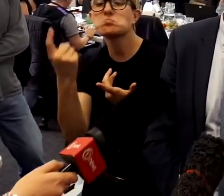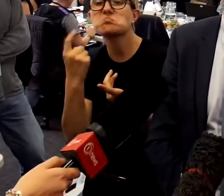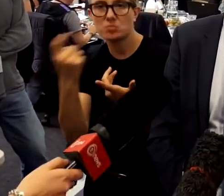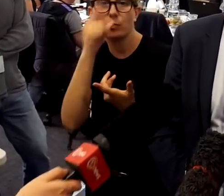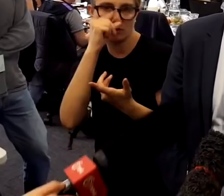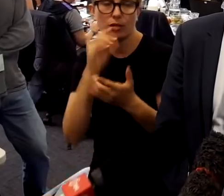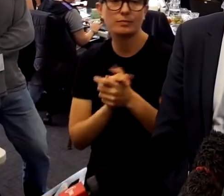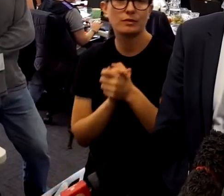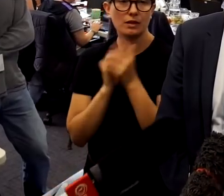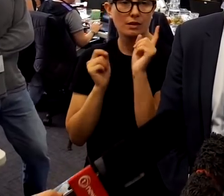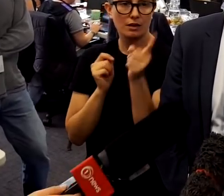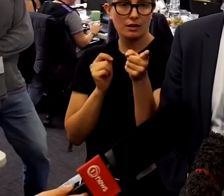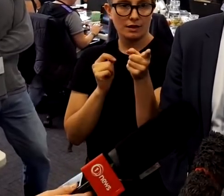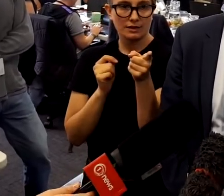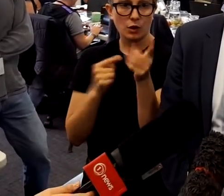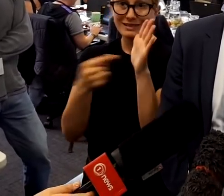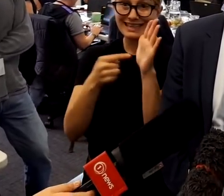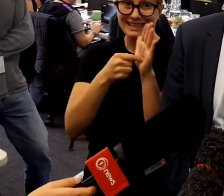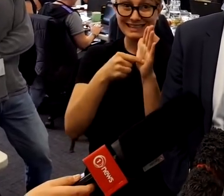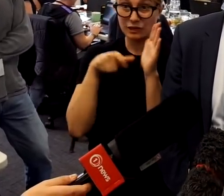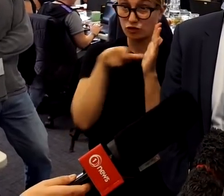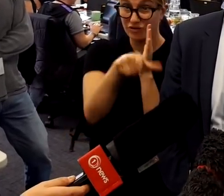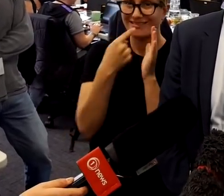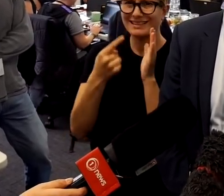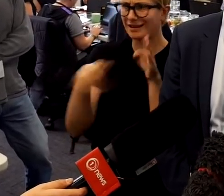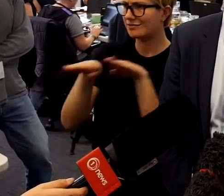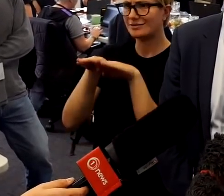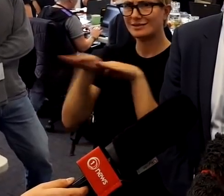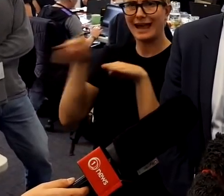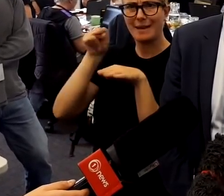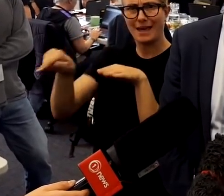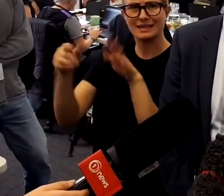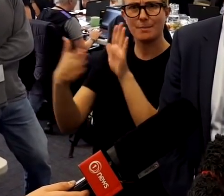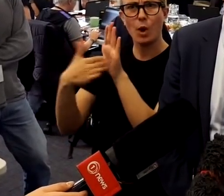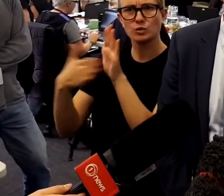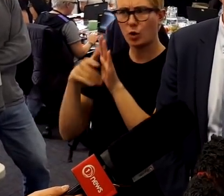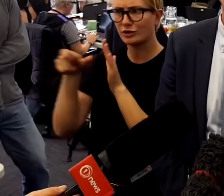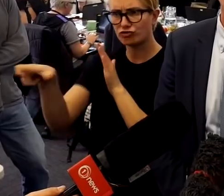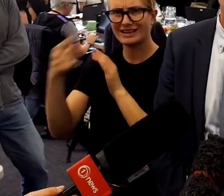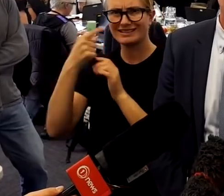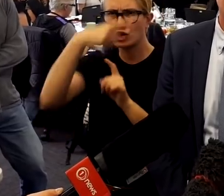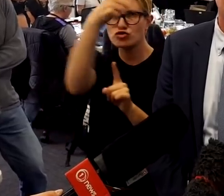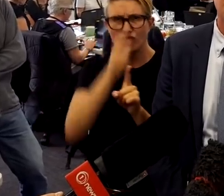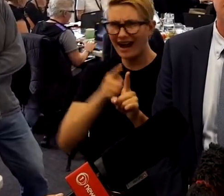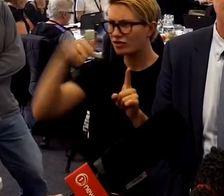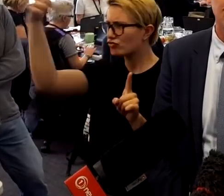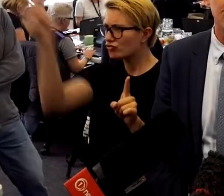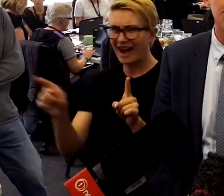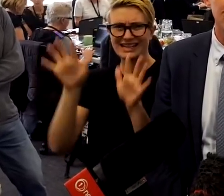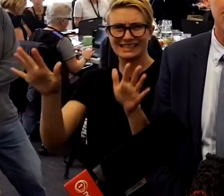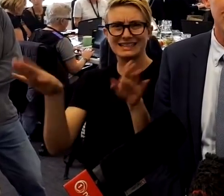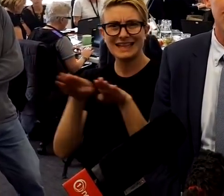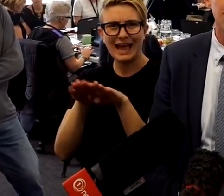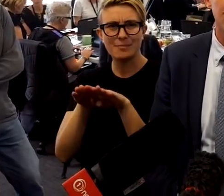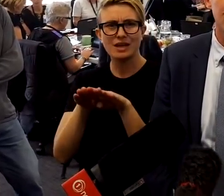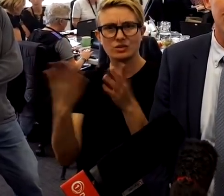sort of likened it to Molesworth Street and that it's fractured and it's like a broken bone and there's just so many residents in there that have been kicked out. So you say there's plans, but